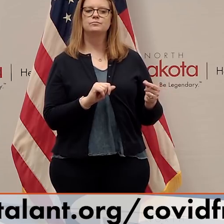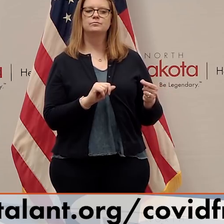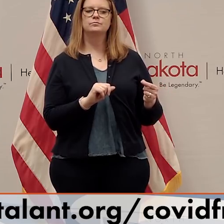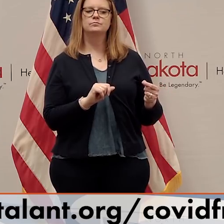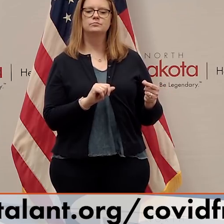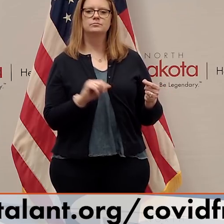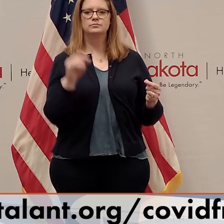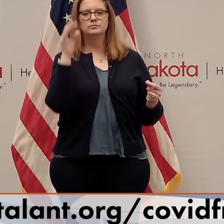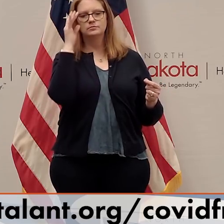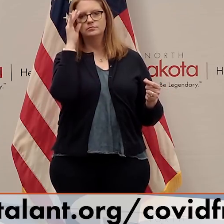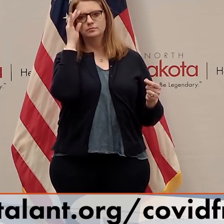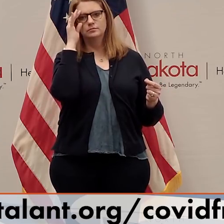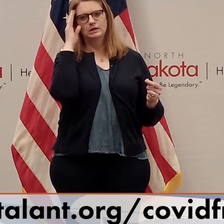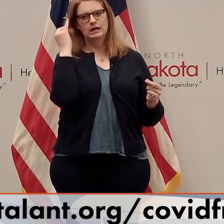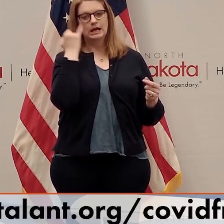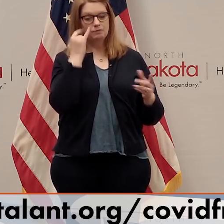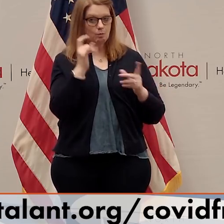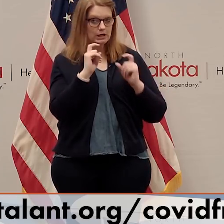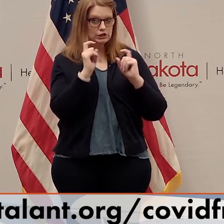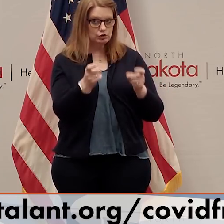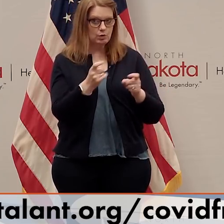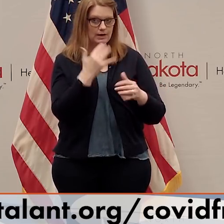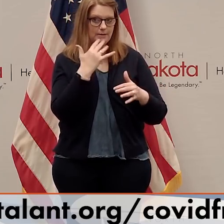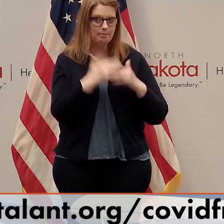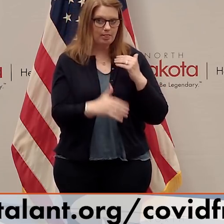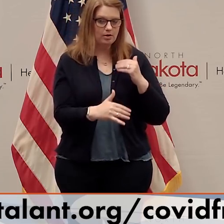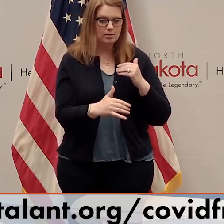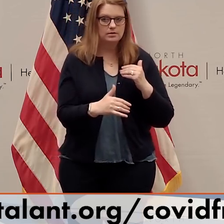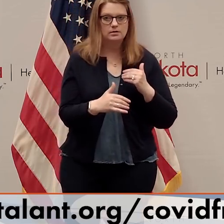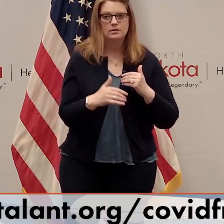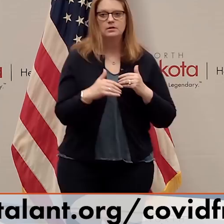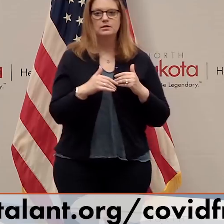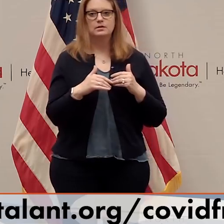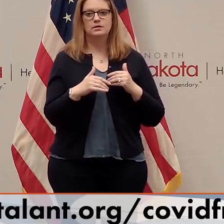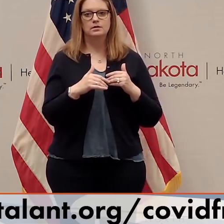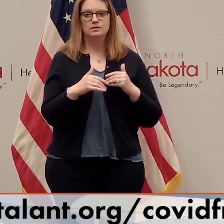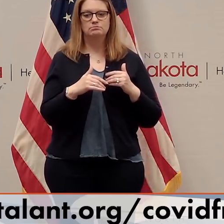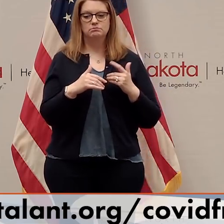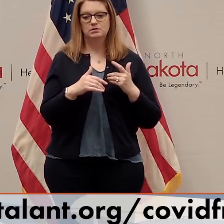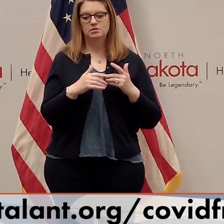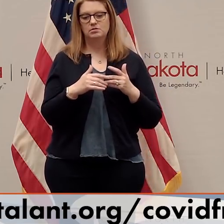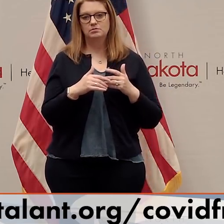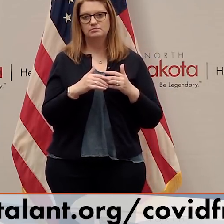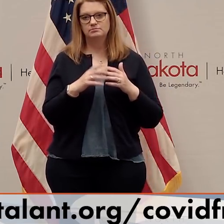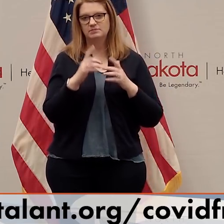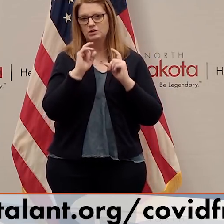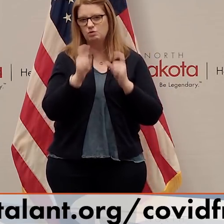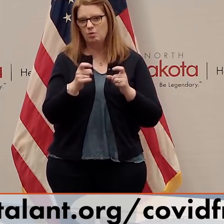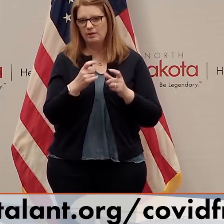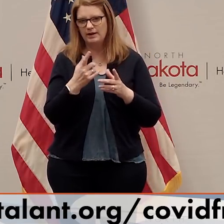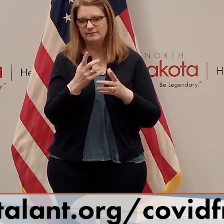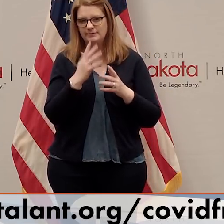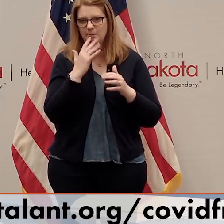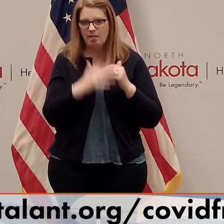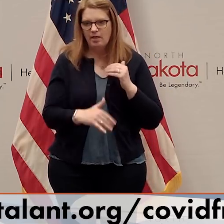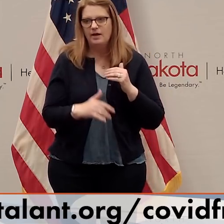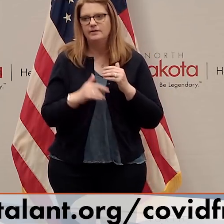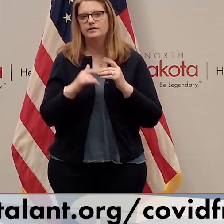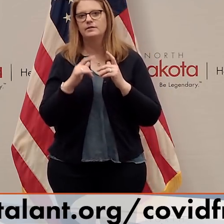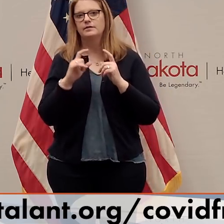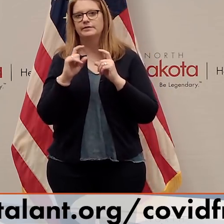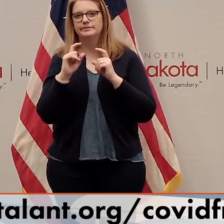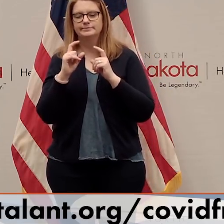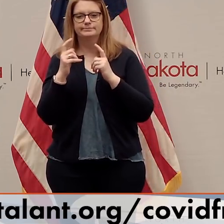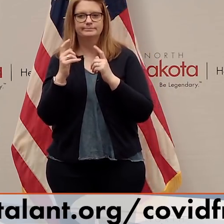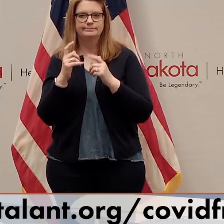wanting to donate blood in 14 to 27 days after your recovery, they're going to be asking for a